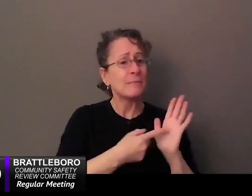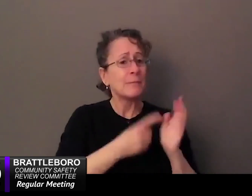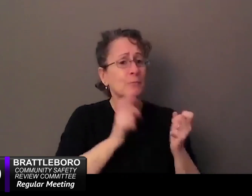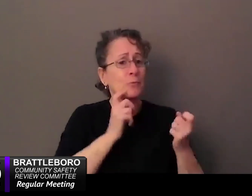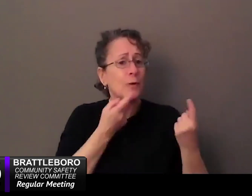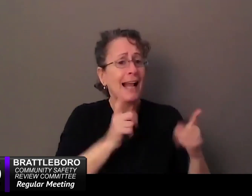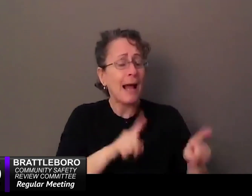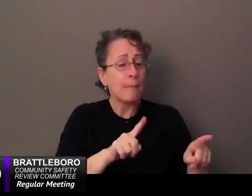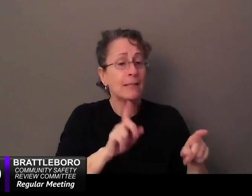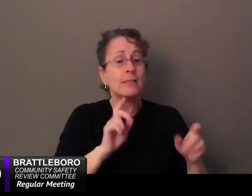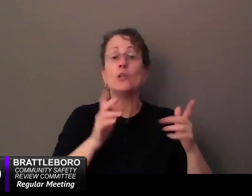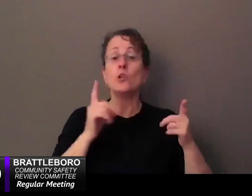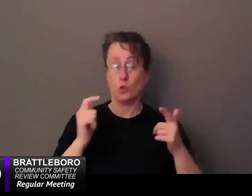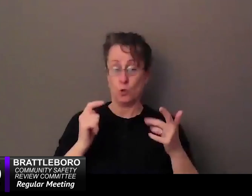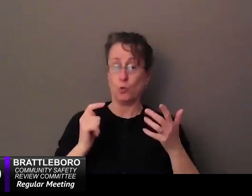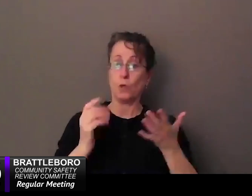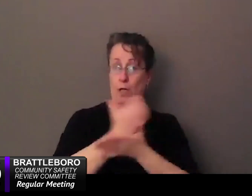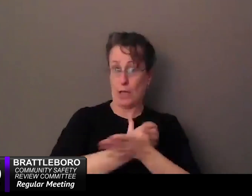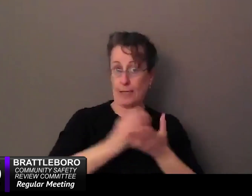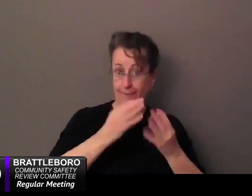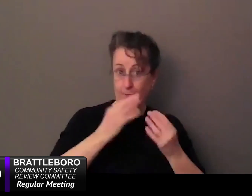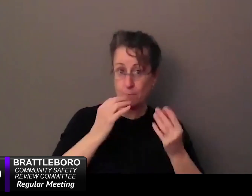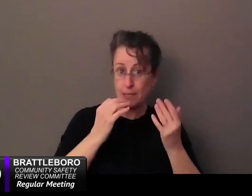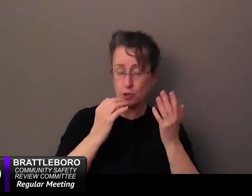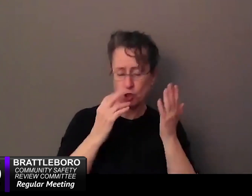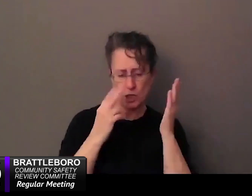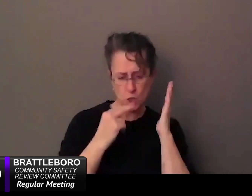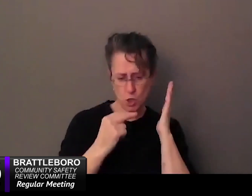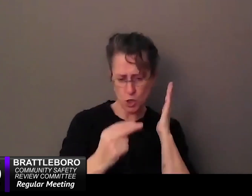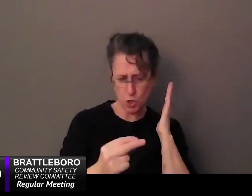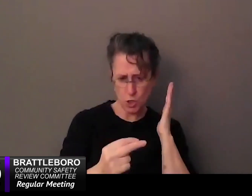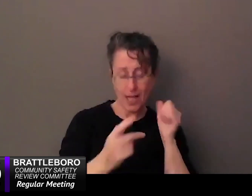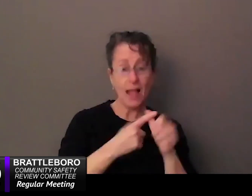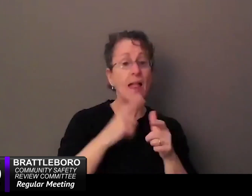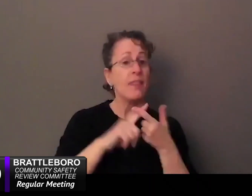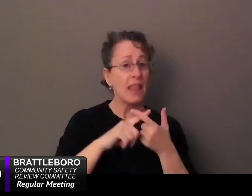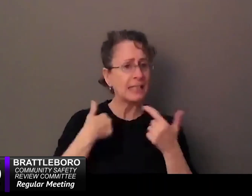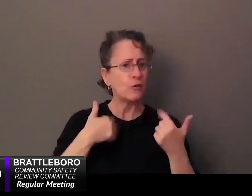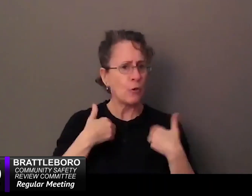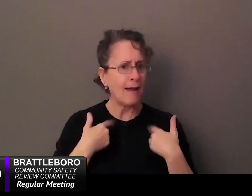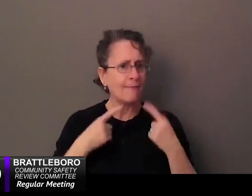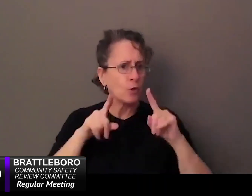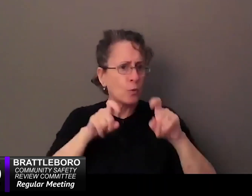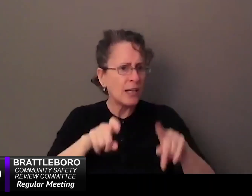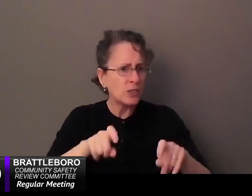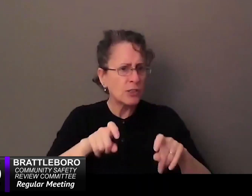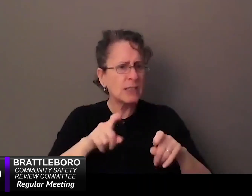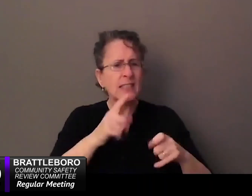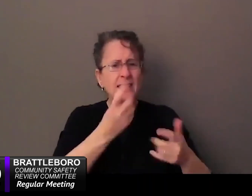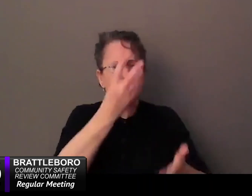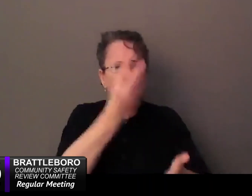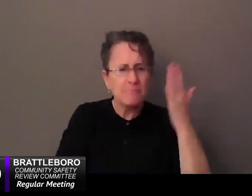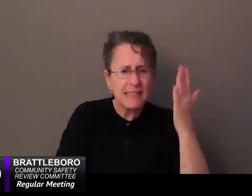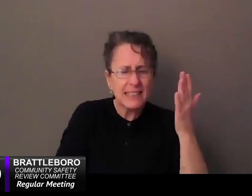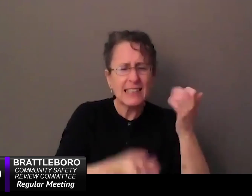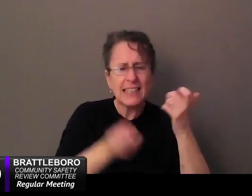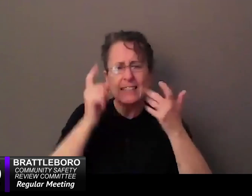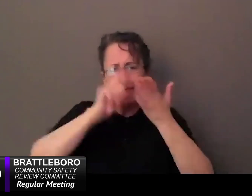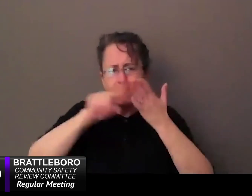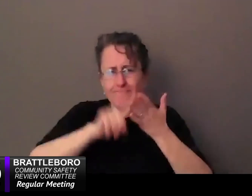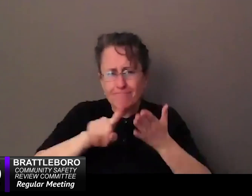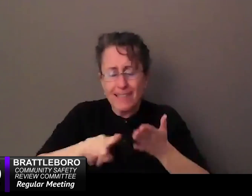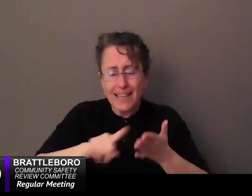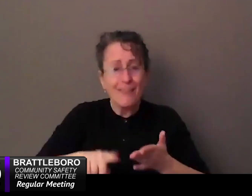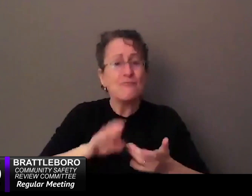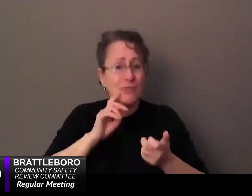is gathered, it's reviewed, and then there's questions, and there's gaps, and there's, sort of tracing